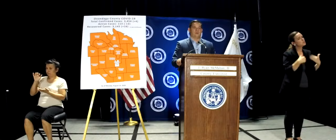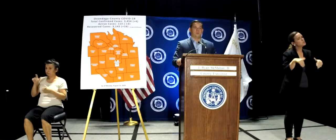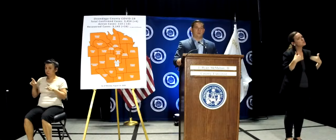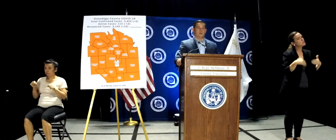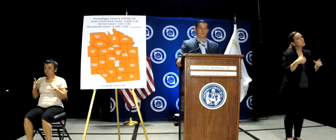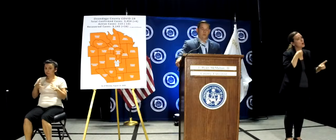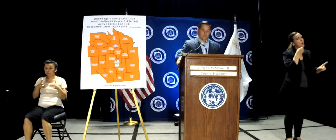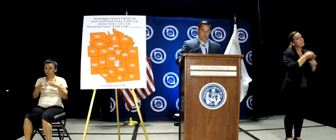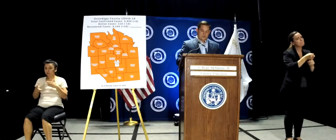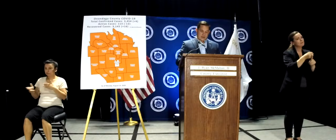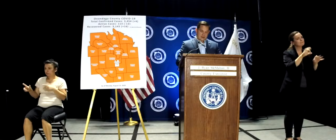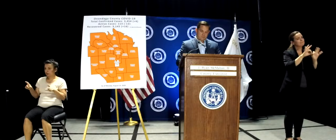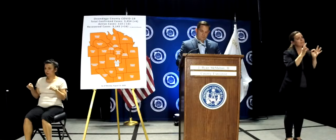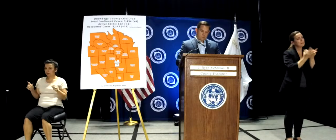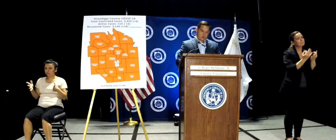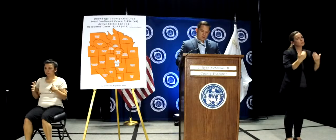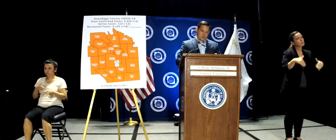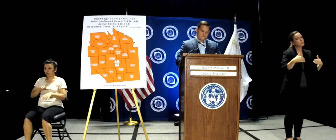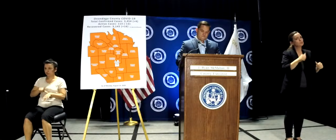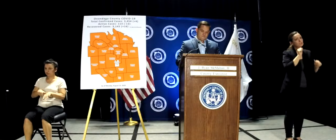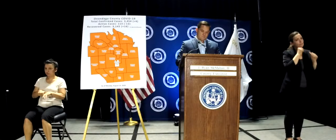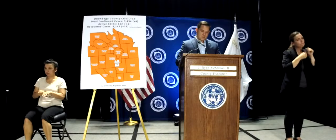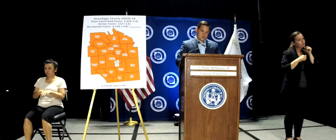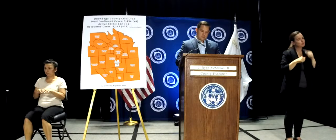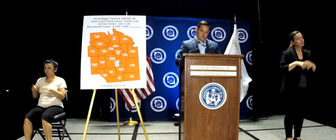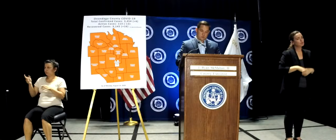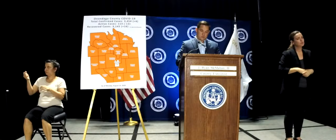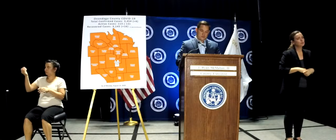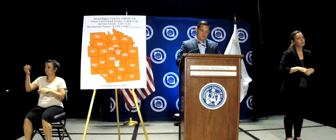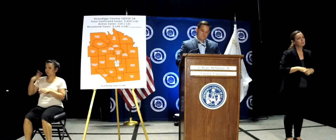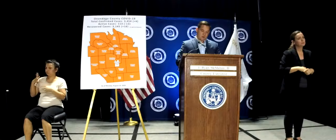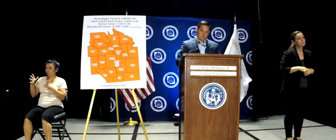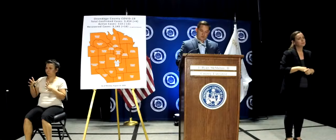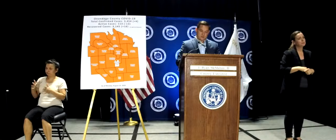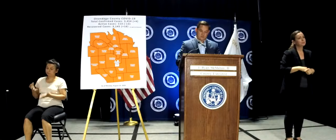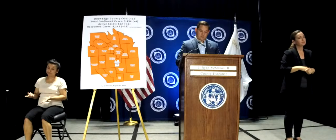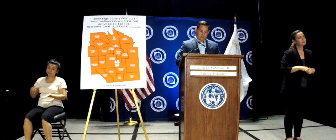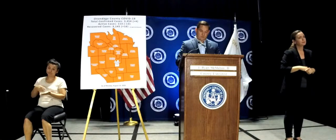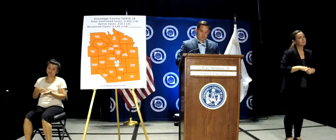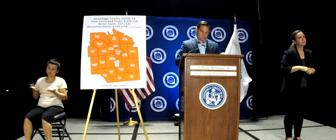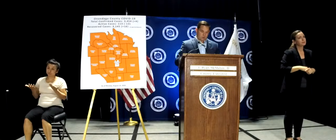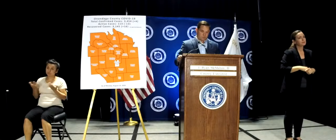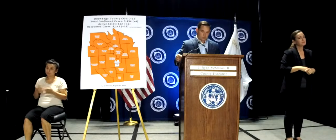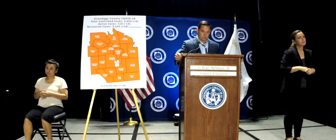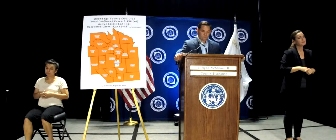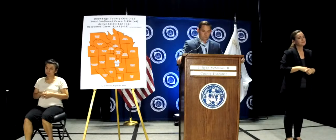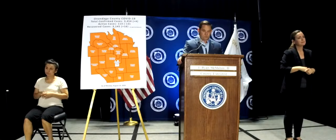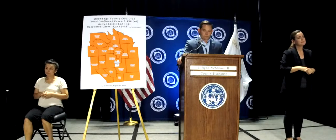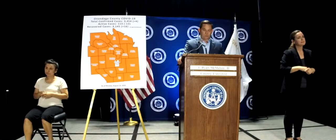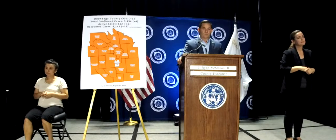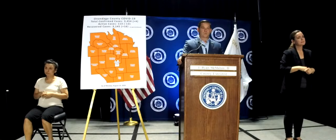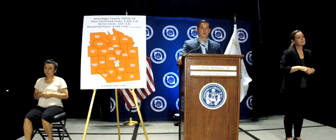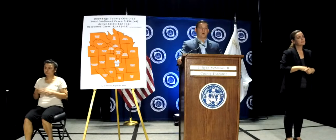that we have the ability to move in real time. And certainly if our friends in the federal government come through,